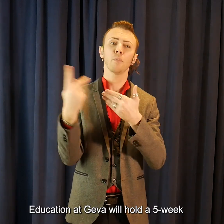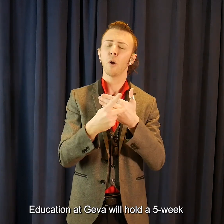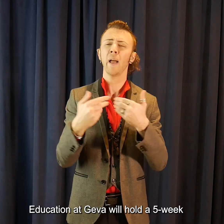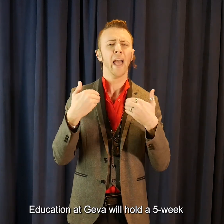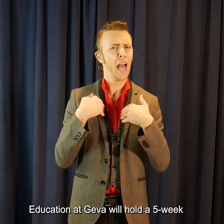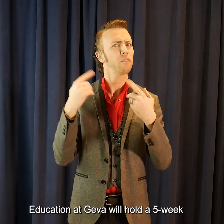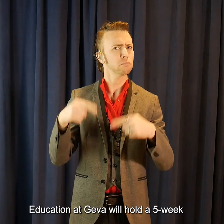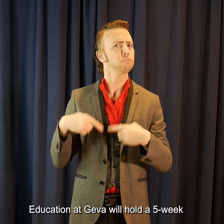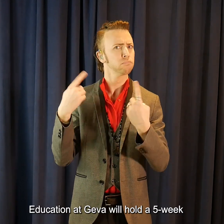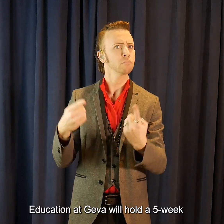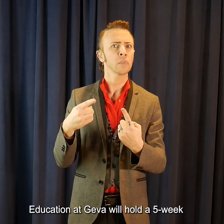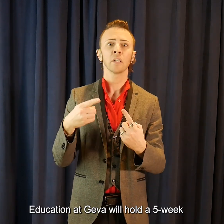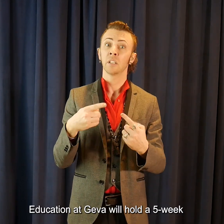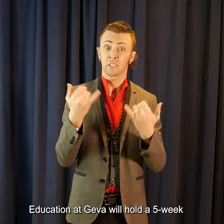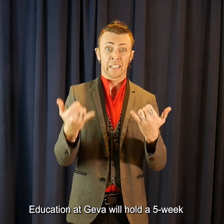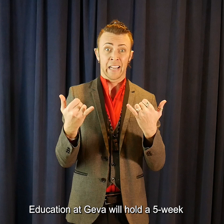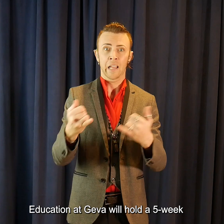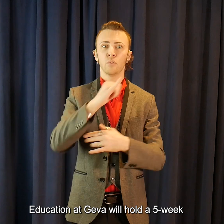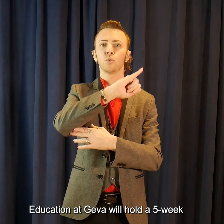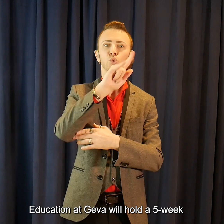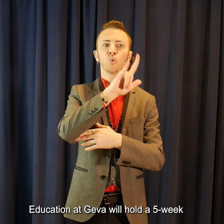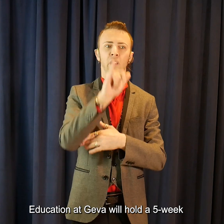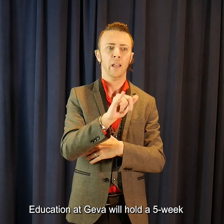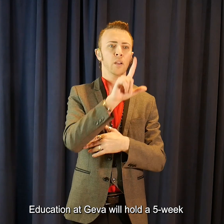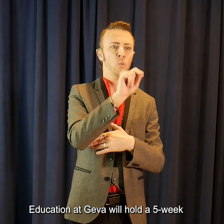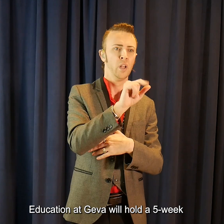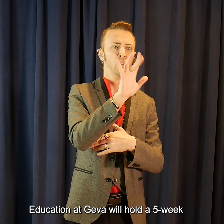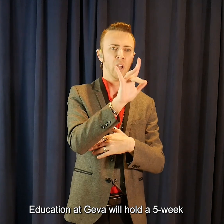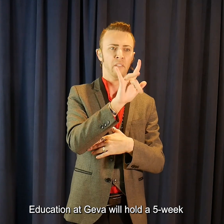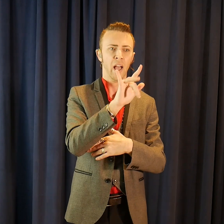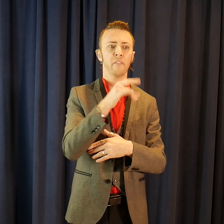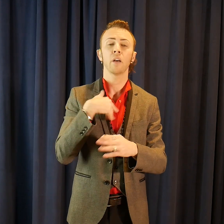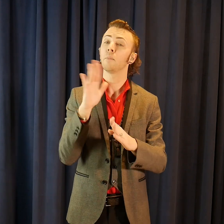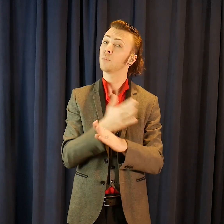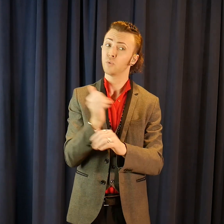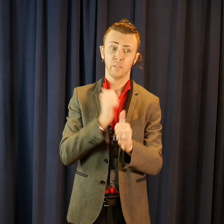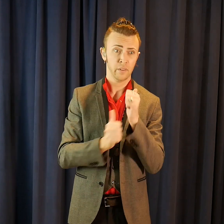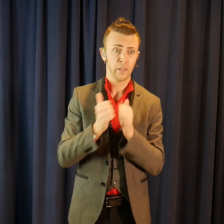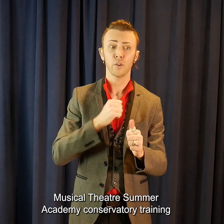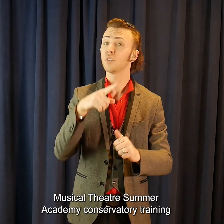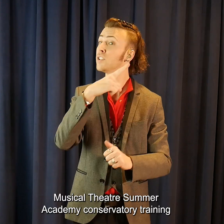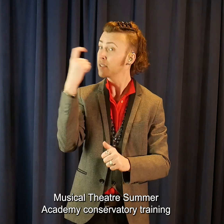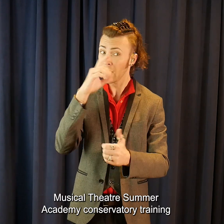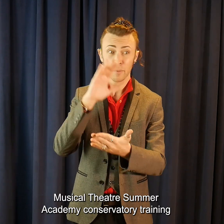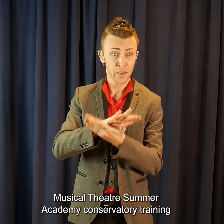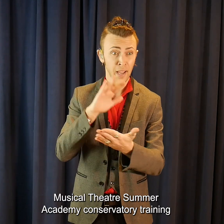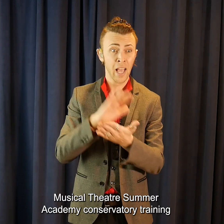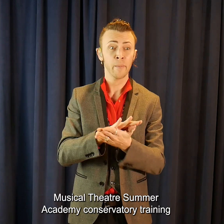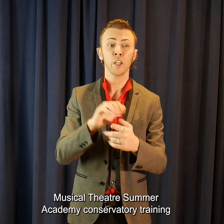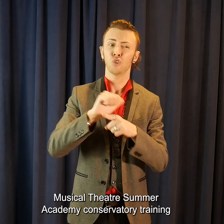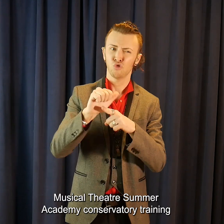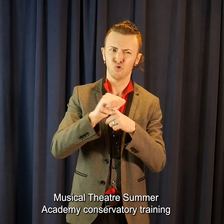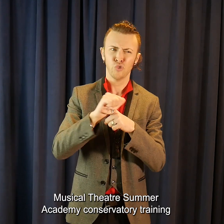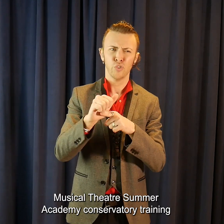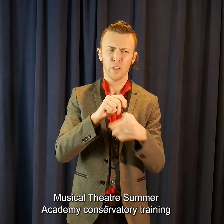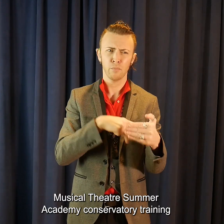Education at Geva will hold a 5-week musical theater summer